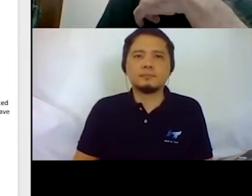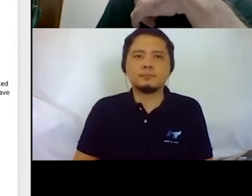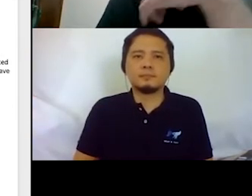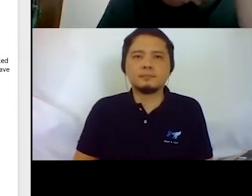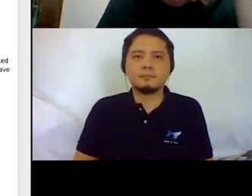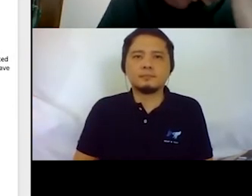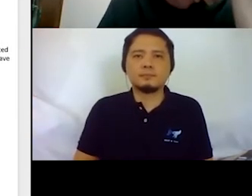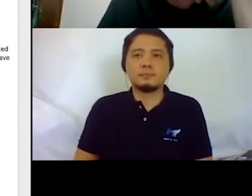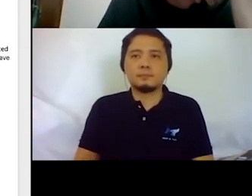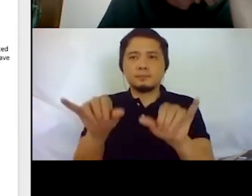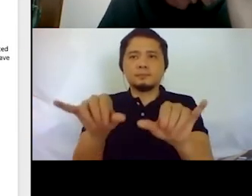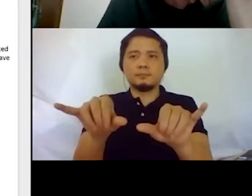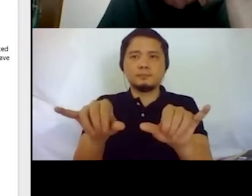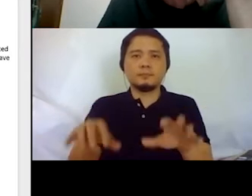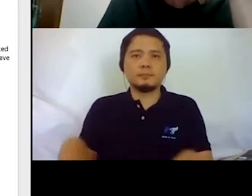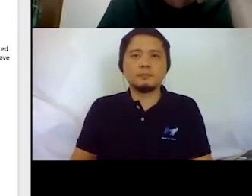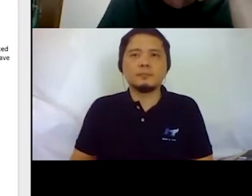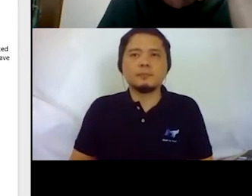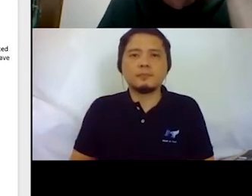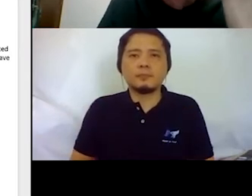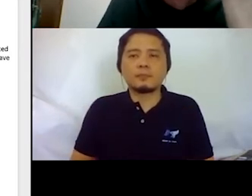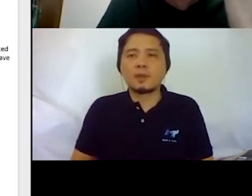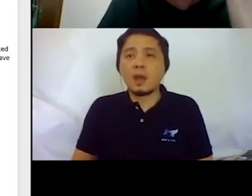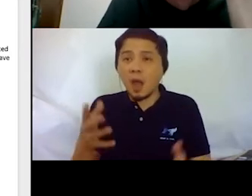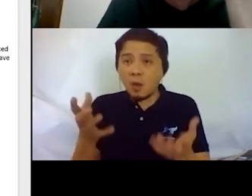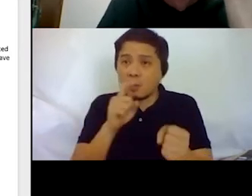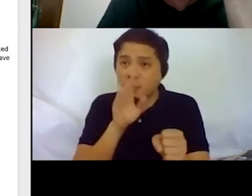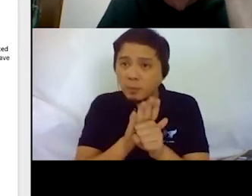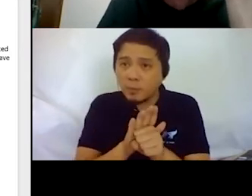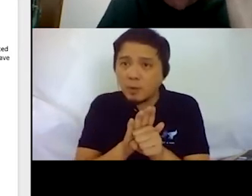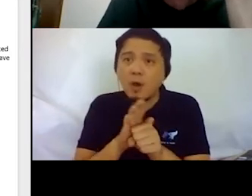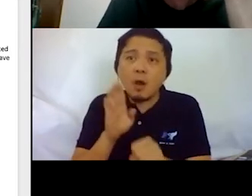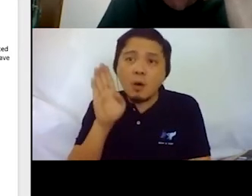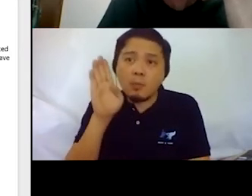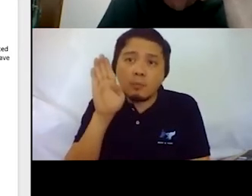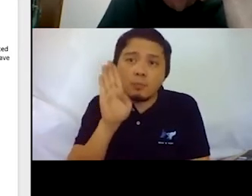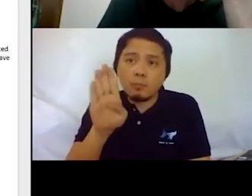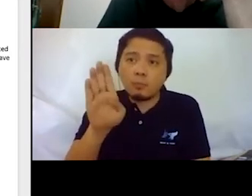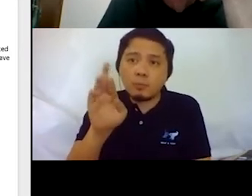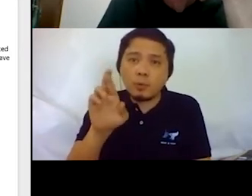And I just want to confirm that brown is made with only one movement.